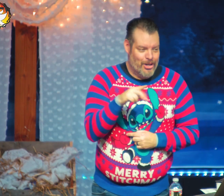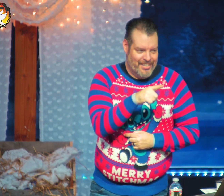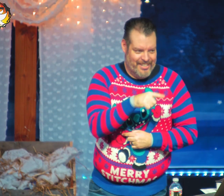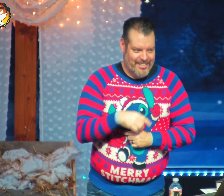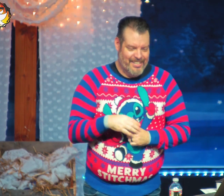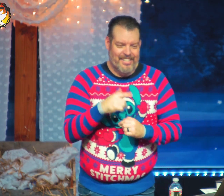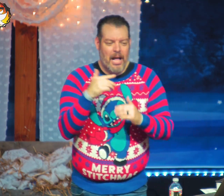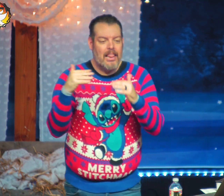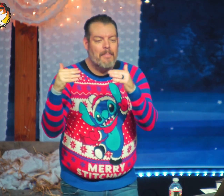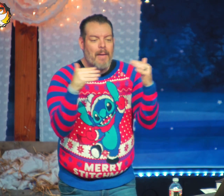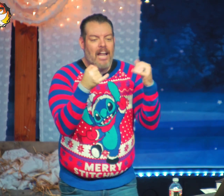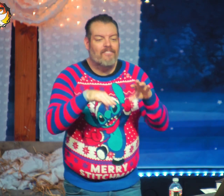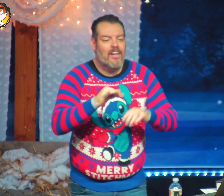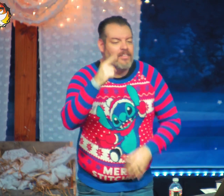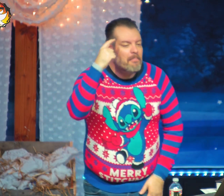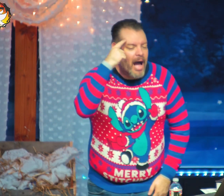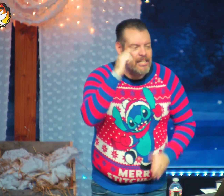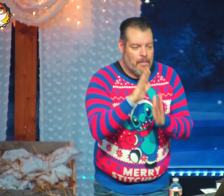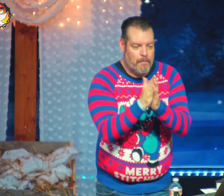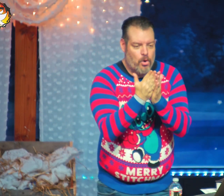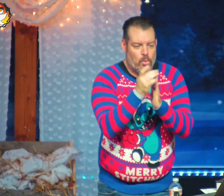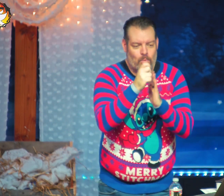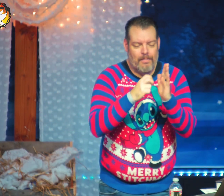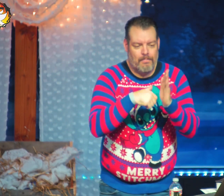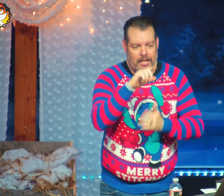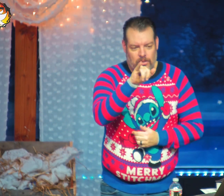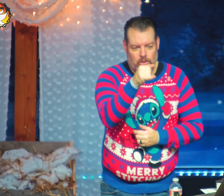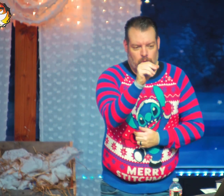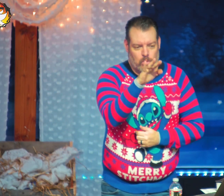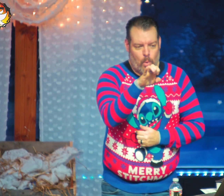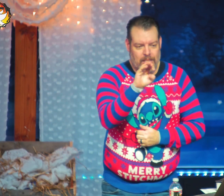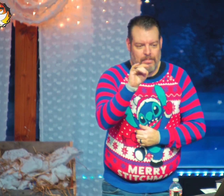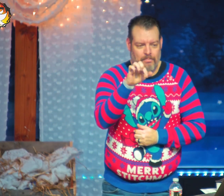Our spirit are in war with each other.